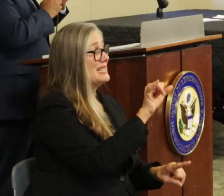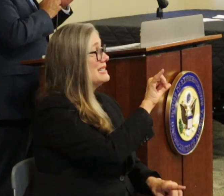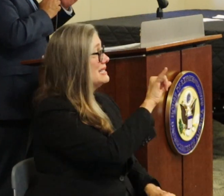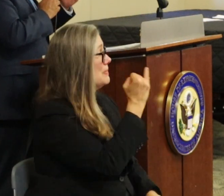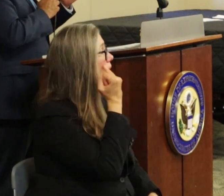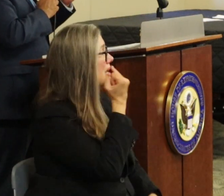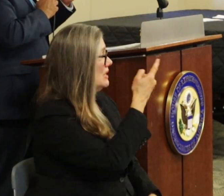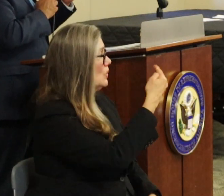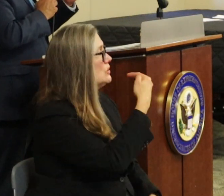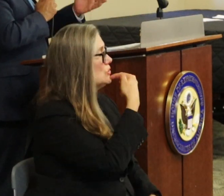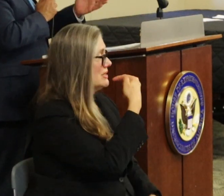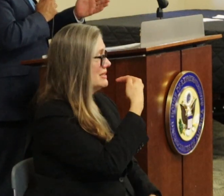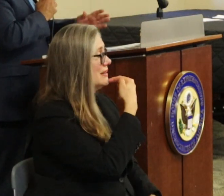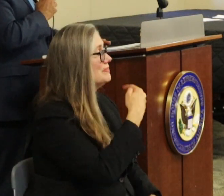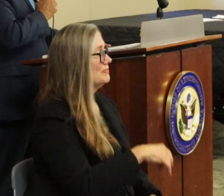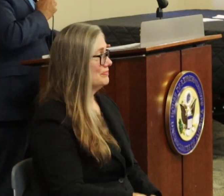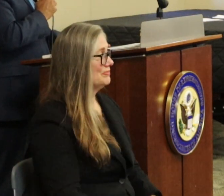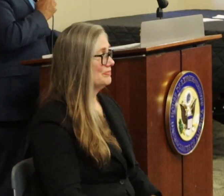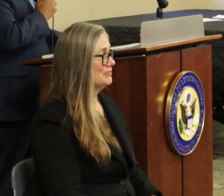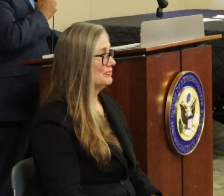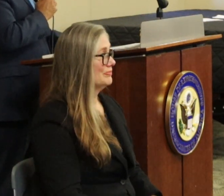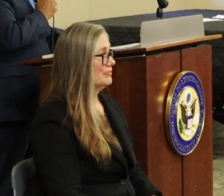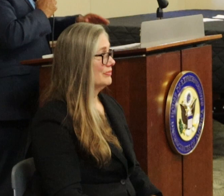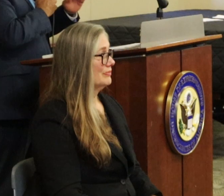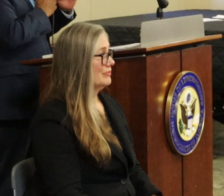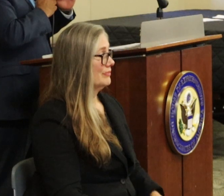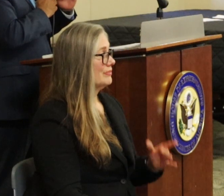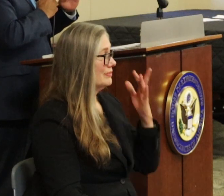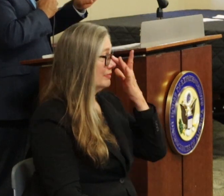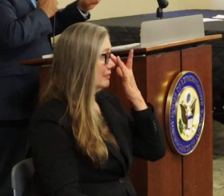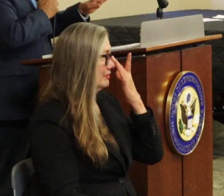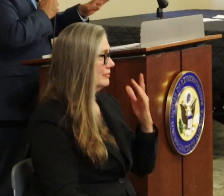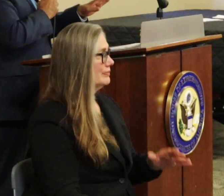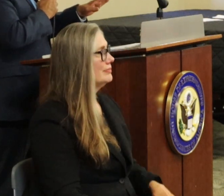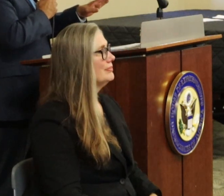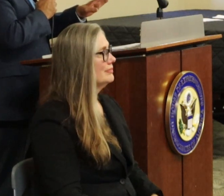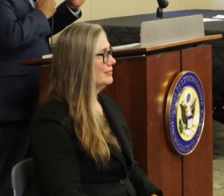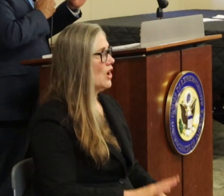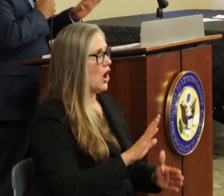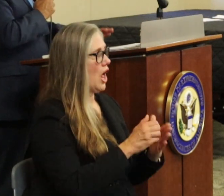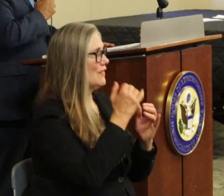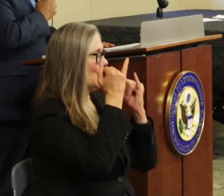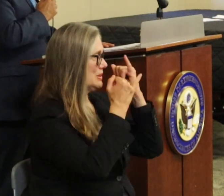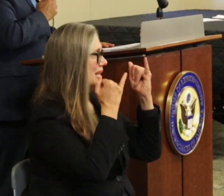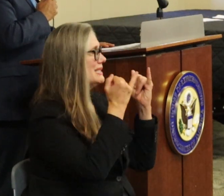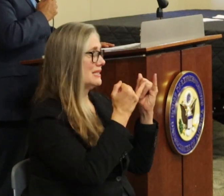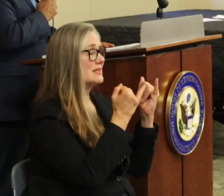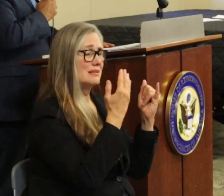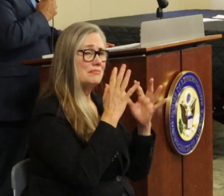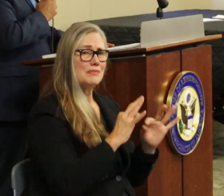concept to what you're speaking about. And again, all of those creative ideas are worth